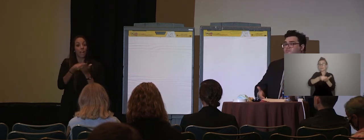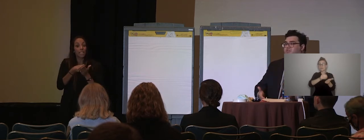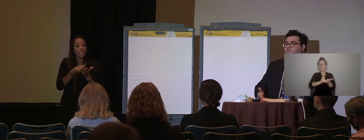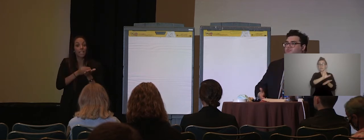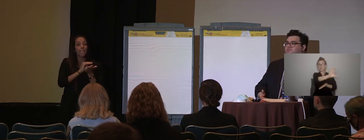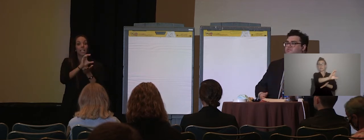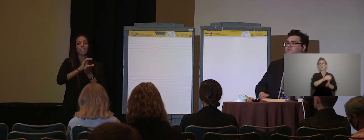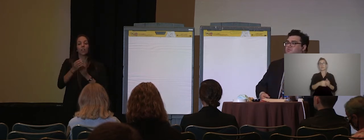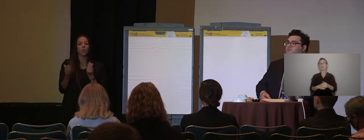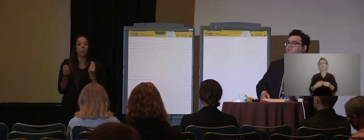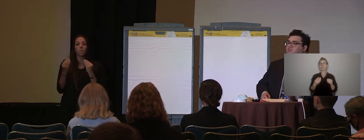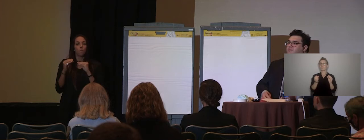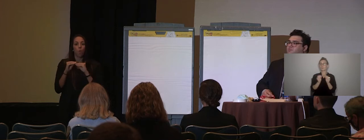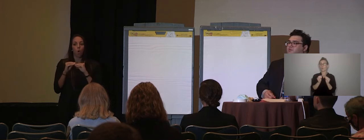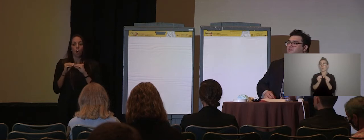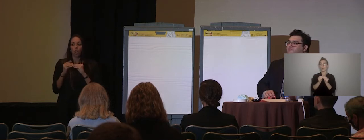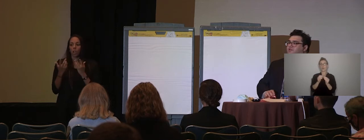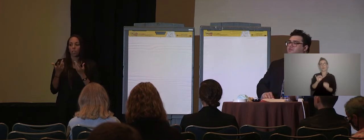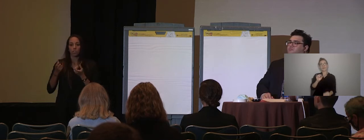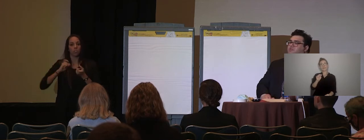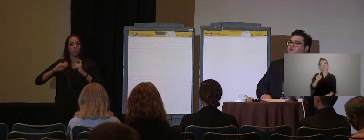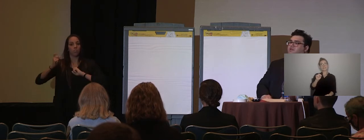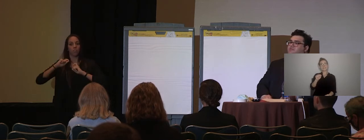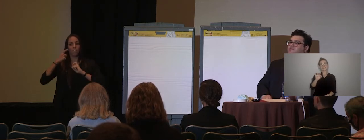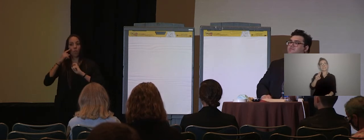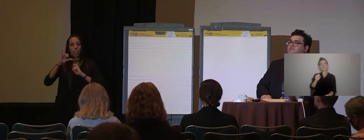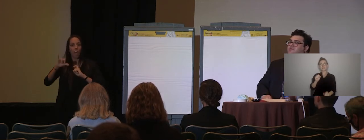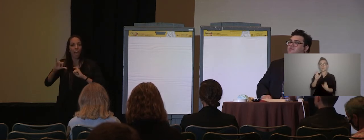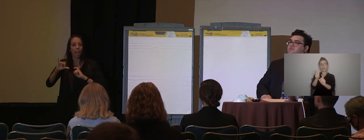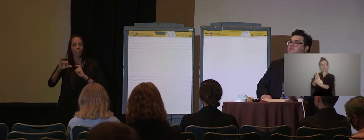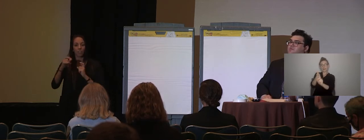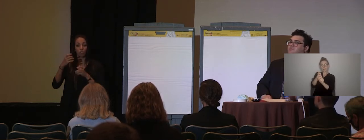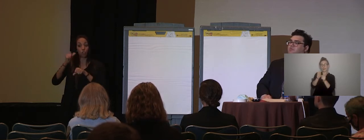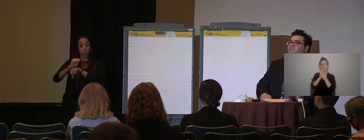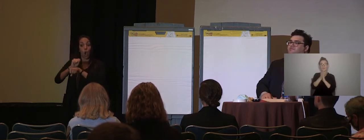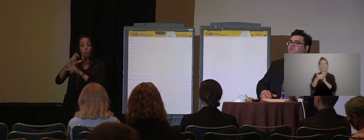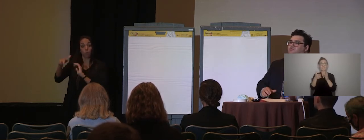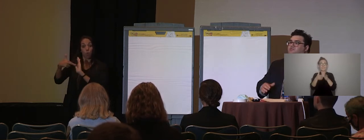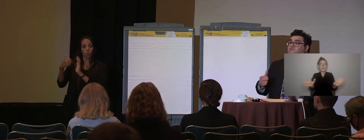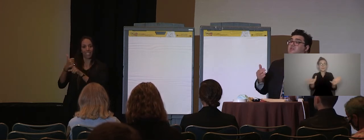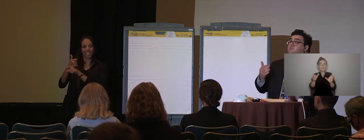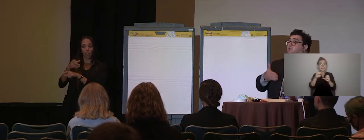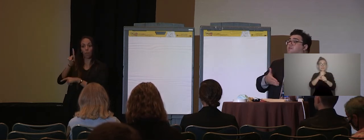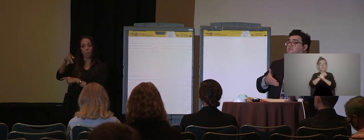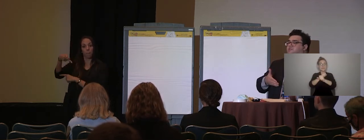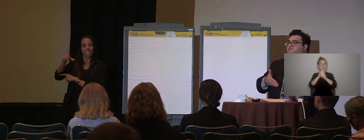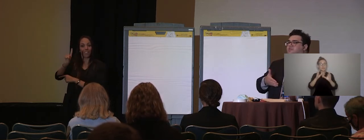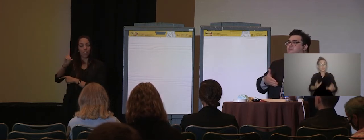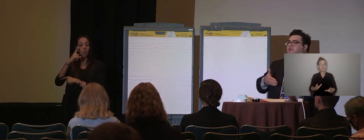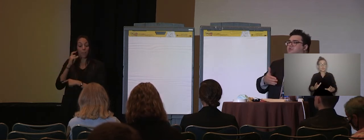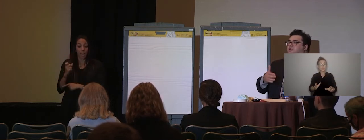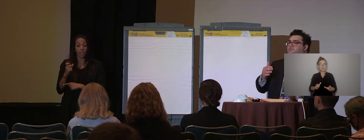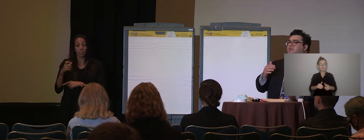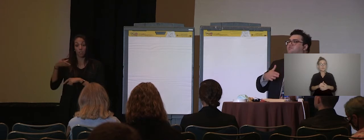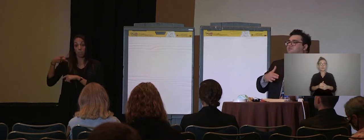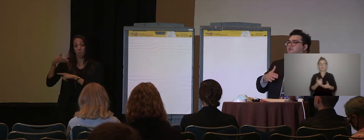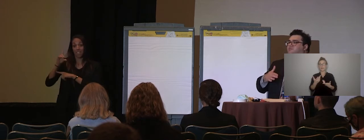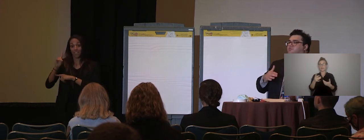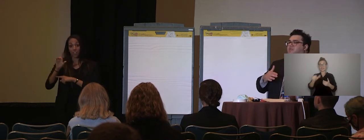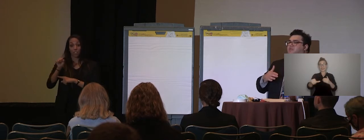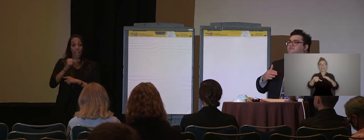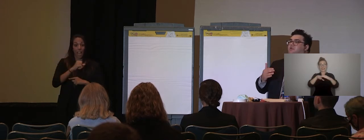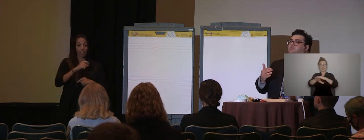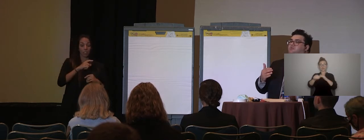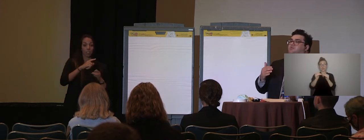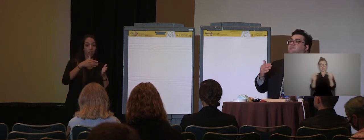incentives for people to become a public defender, because public defenders and prosecutors, for that matter, at the entry level